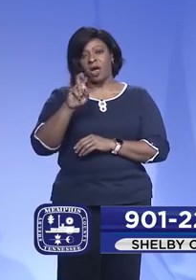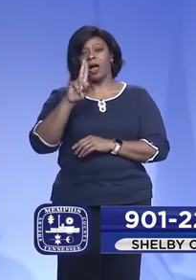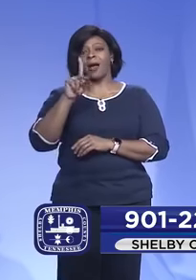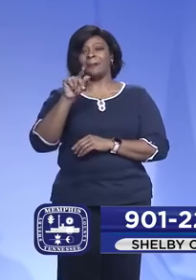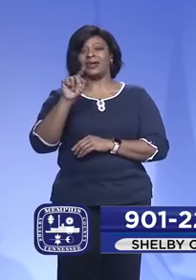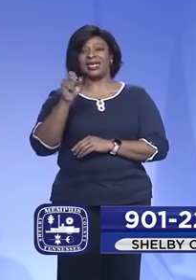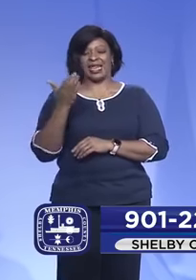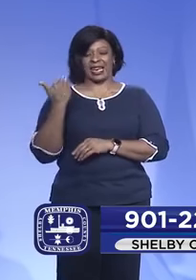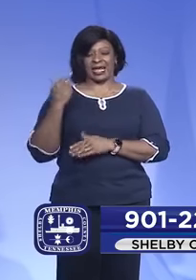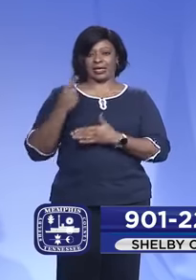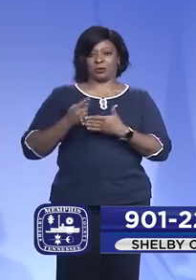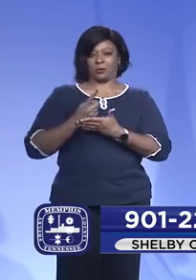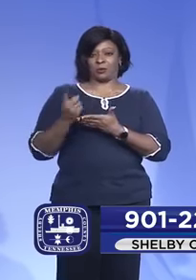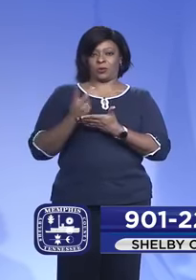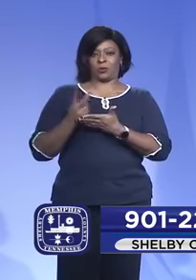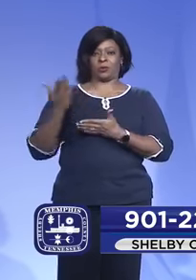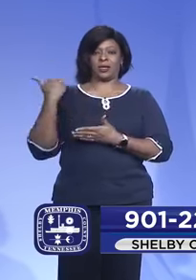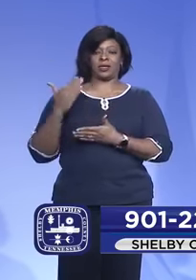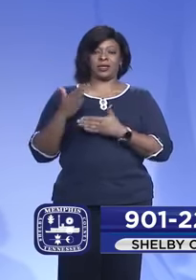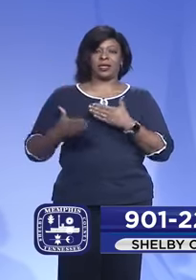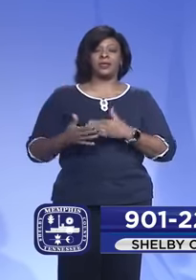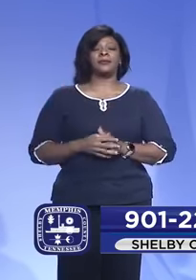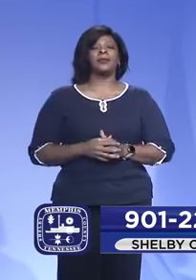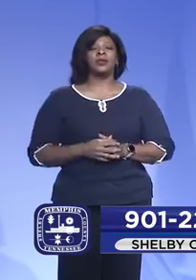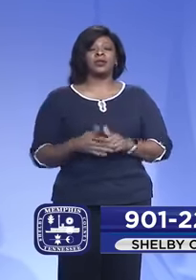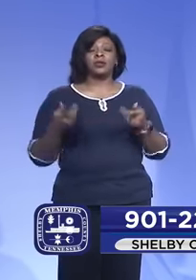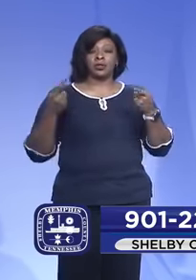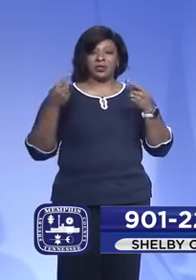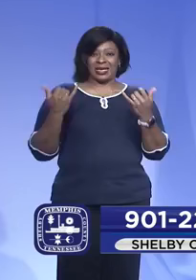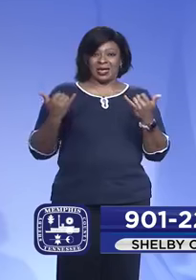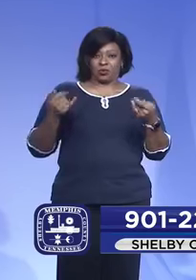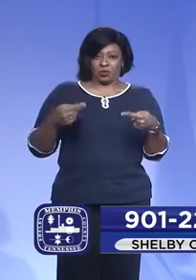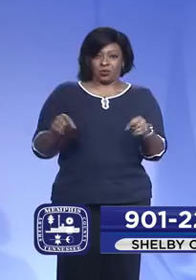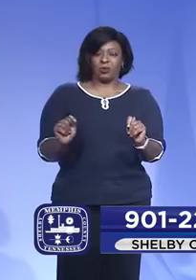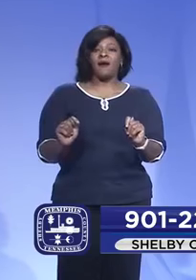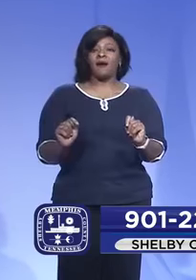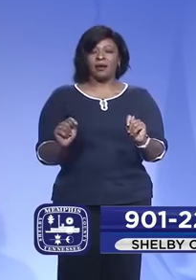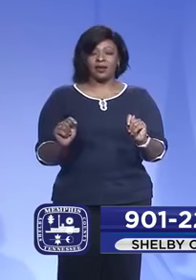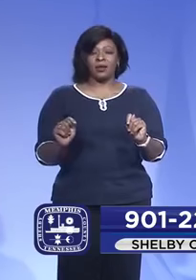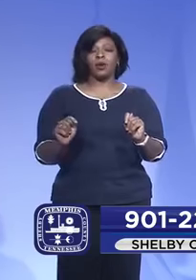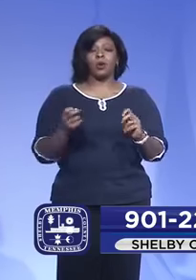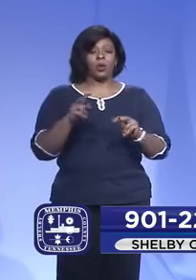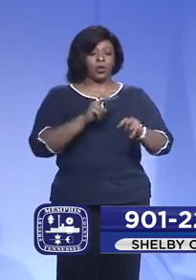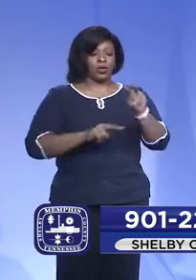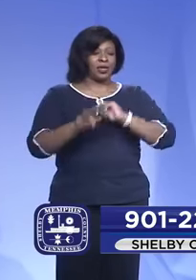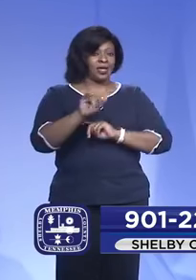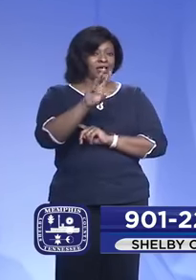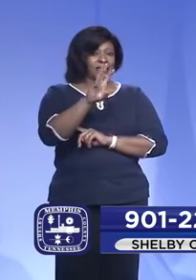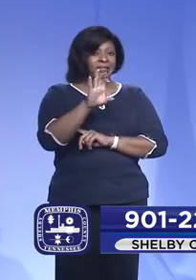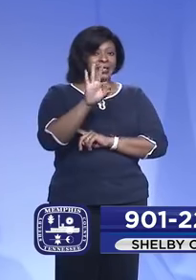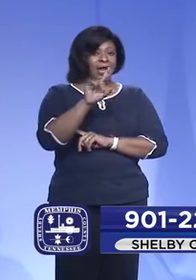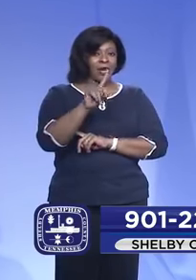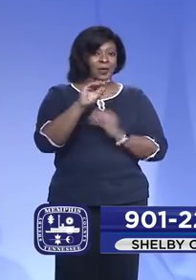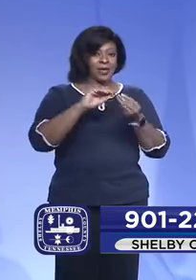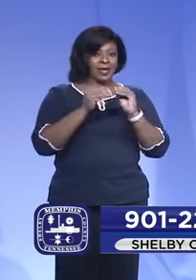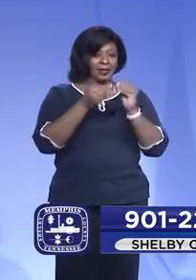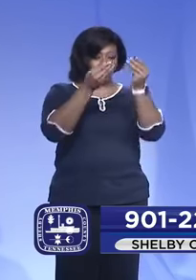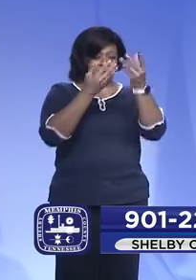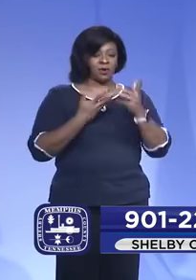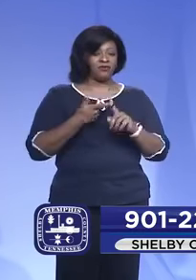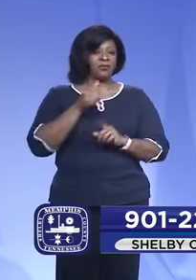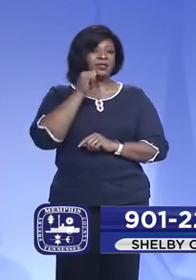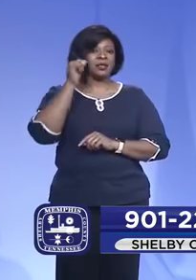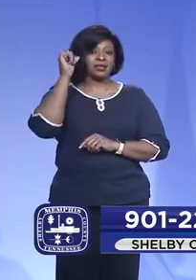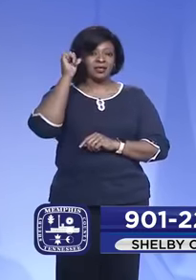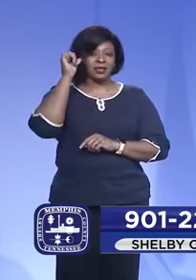ago. And we are now almost caught up. We are looking at that 691 cases that were reported